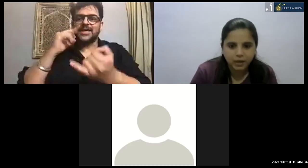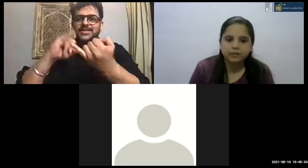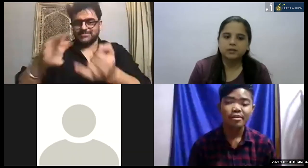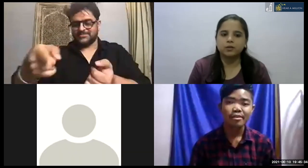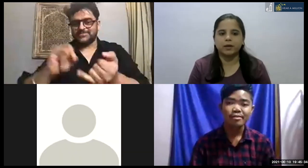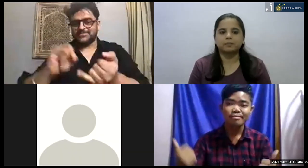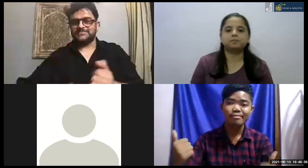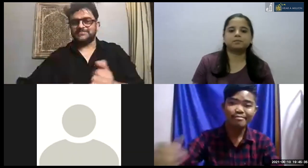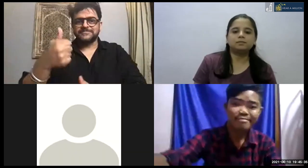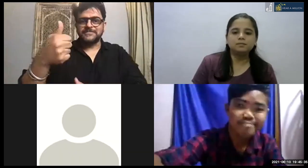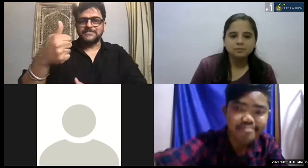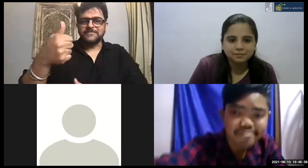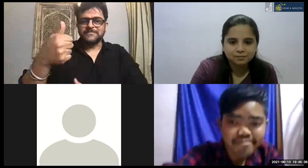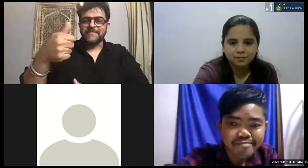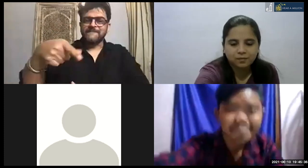Smart. Okay.